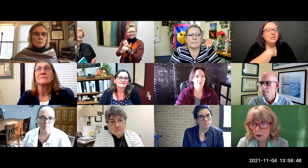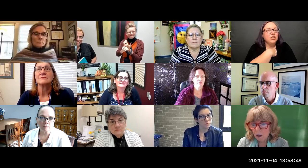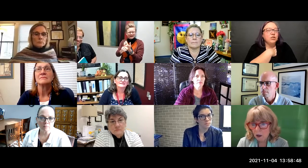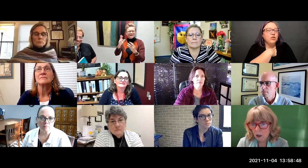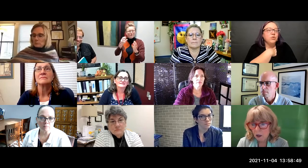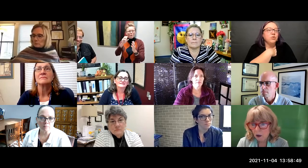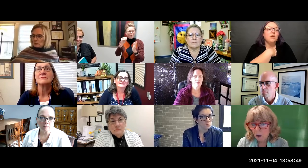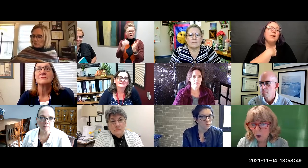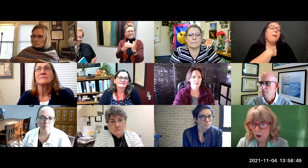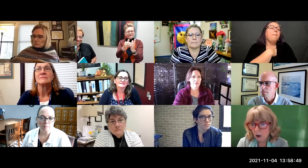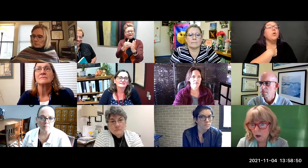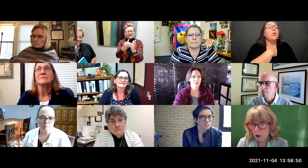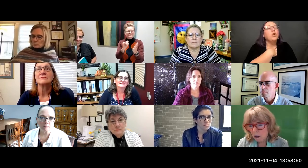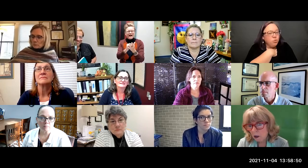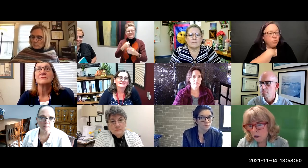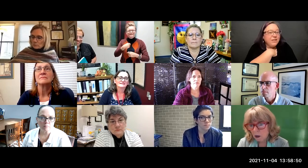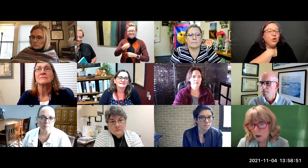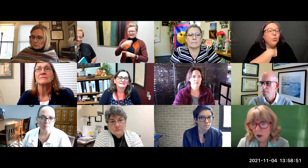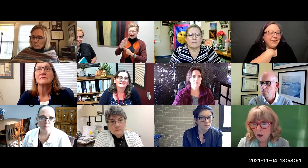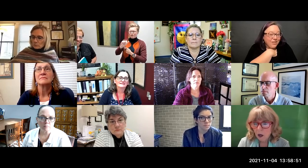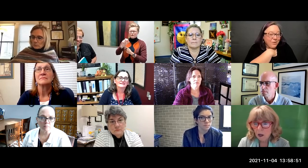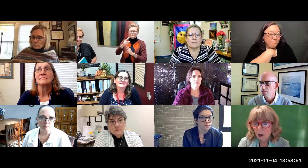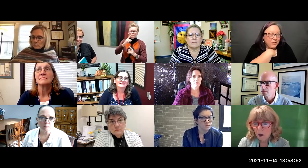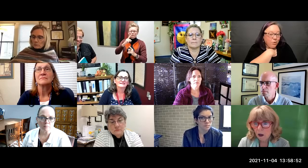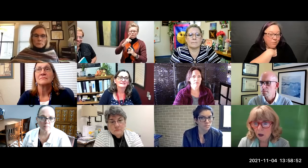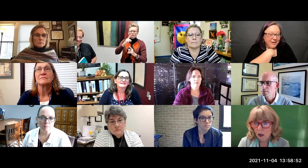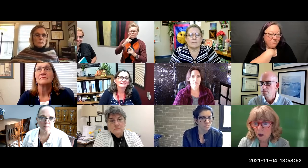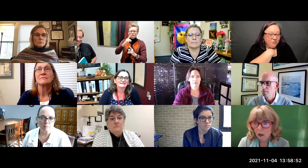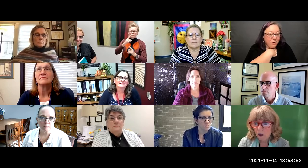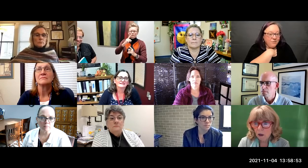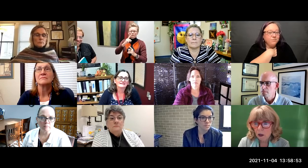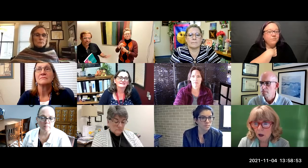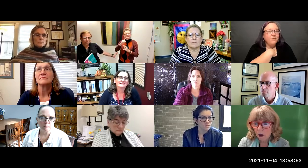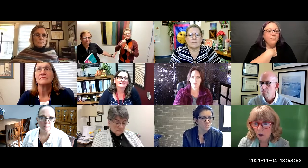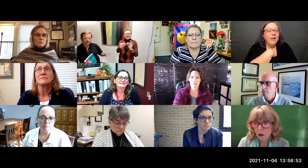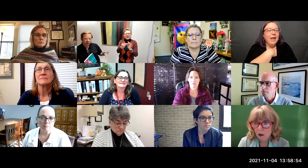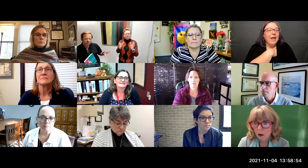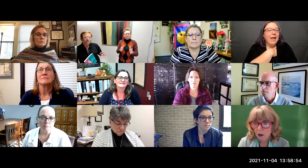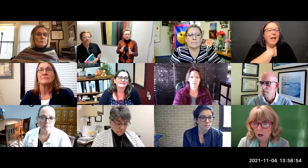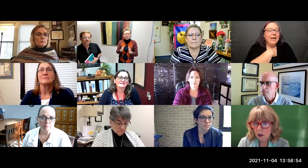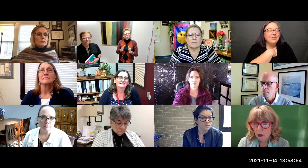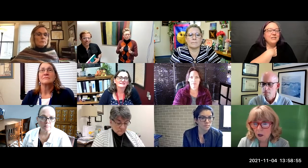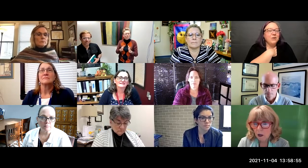start to merge with the curriculum department at Fremont. And